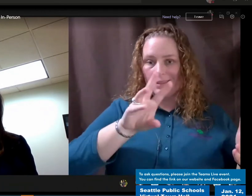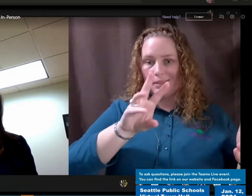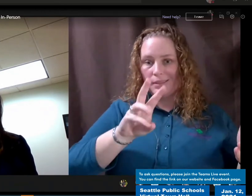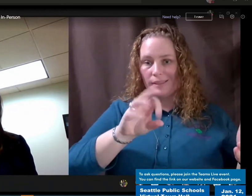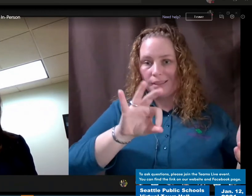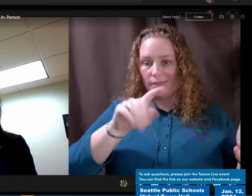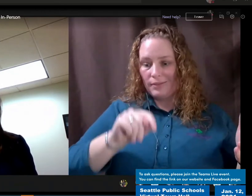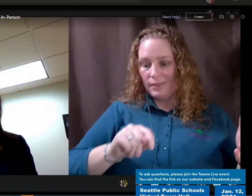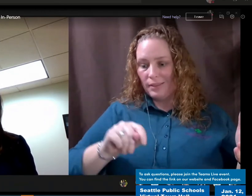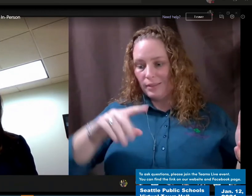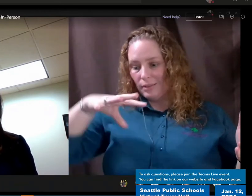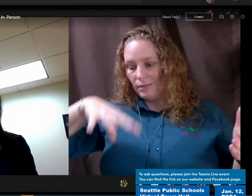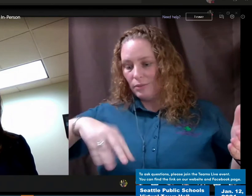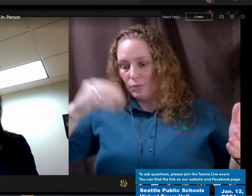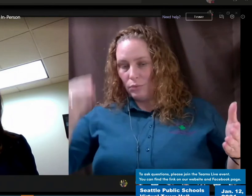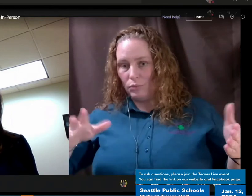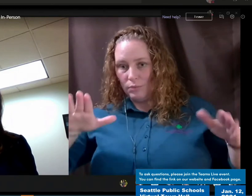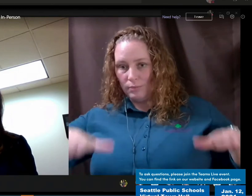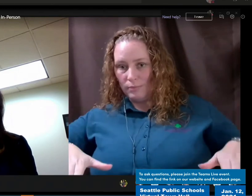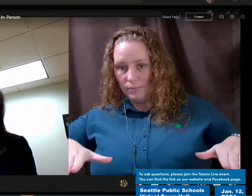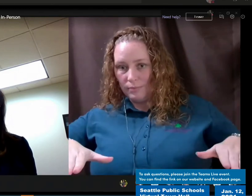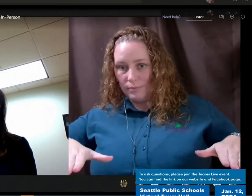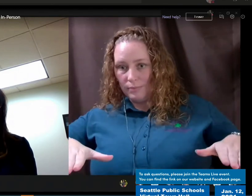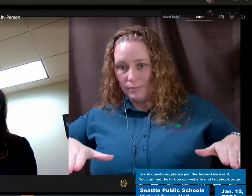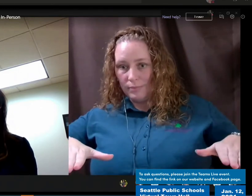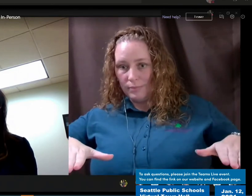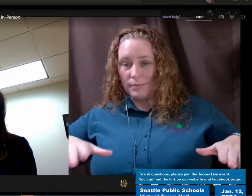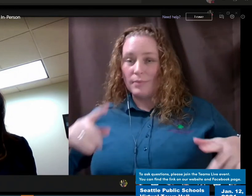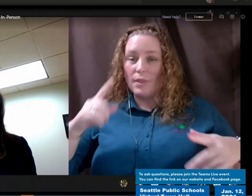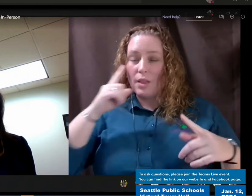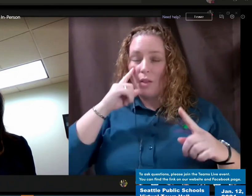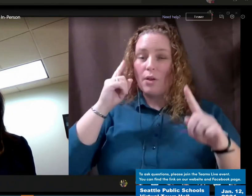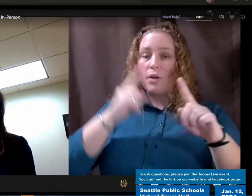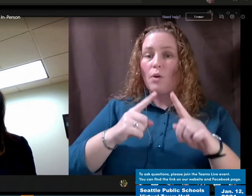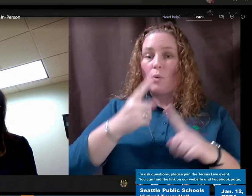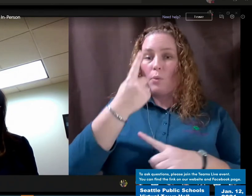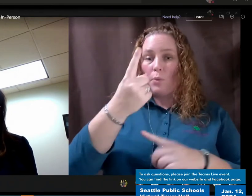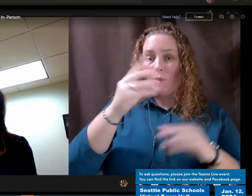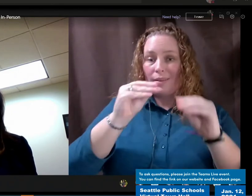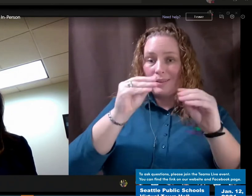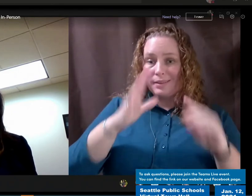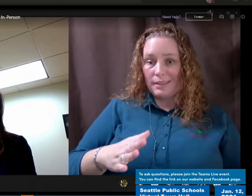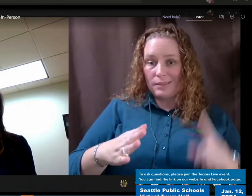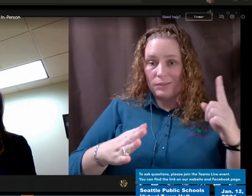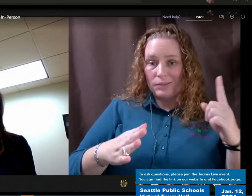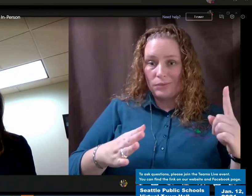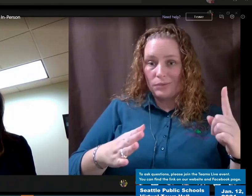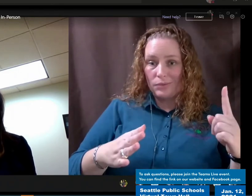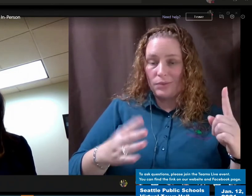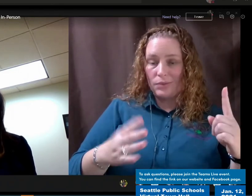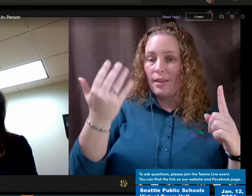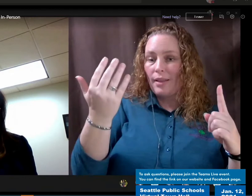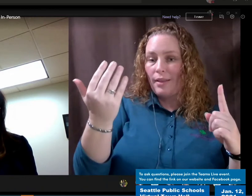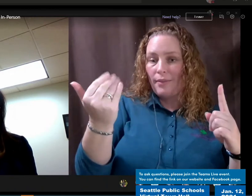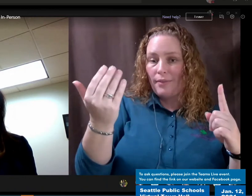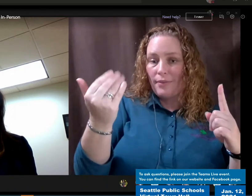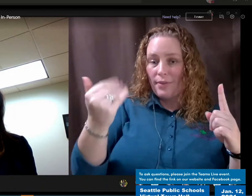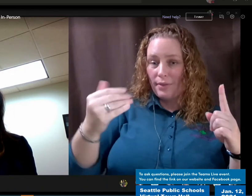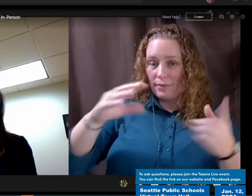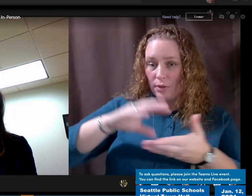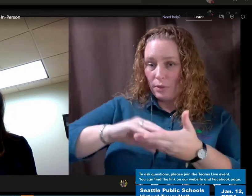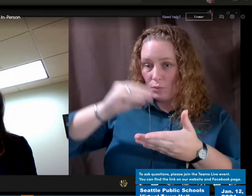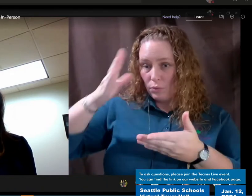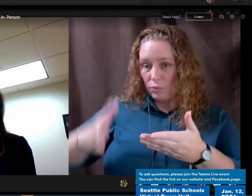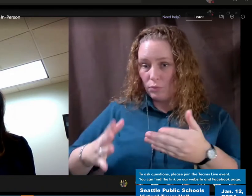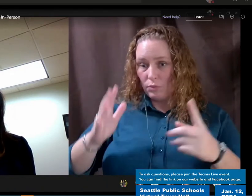likely a 1 teacher to 15 student ratio. And so that is what we will be working on with SEA, working out those